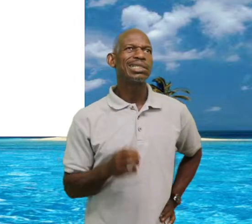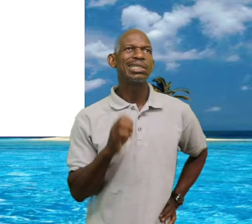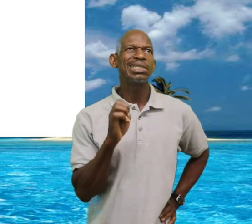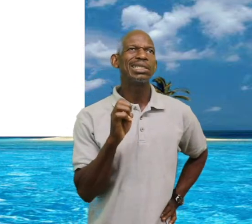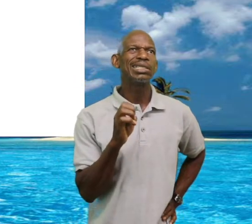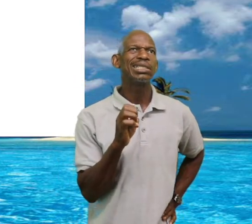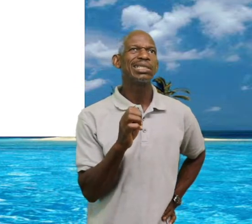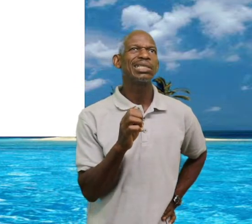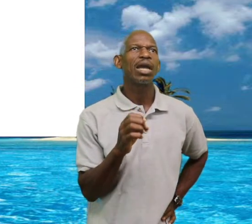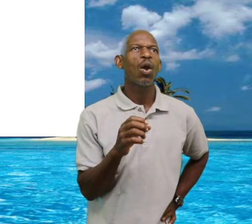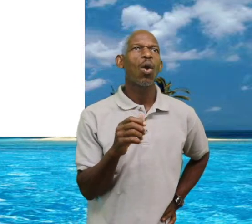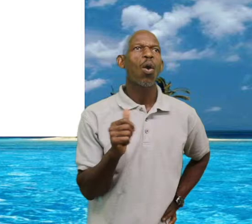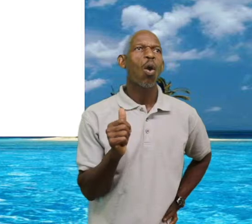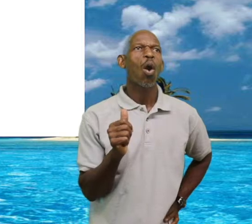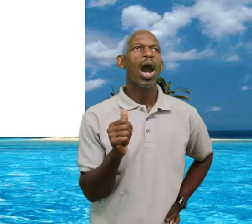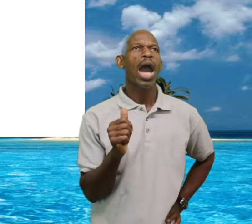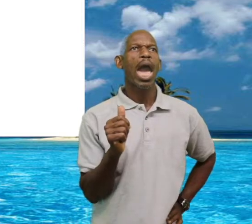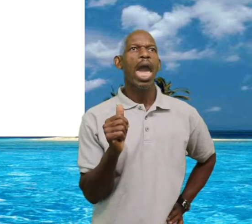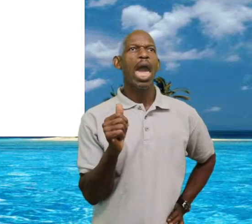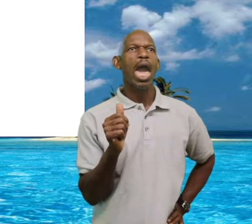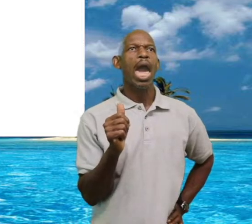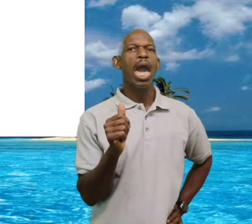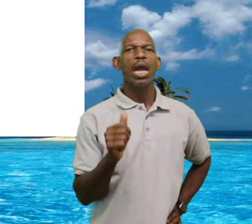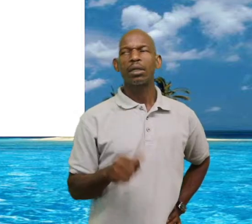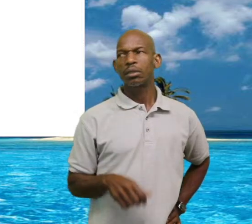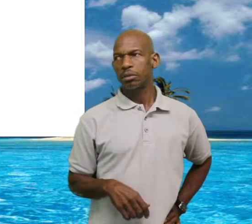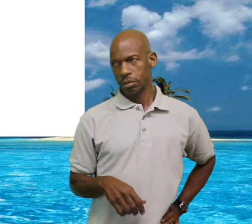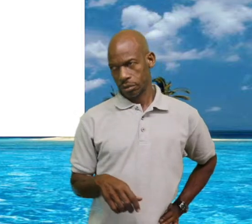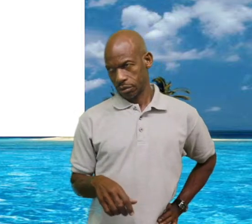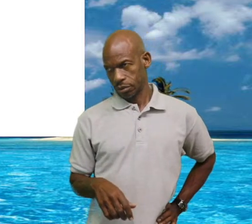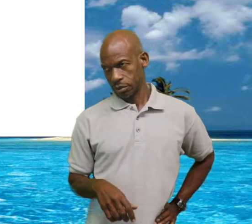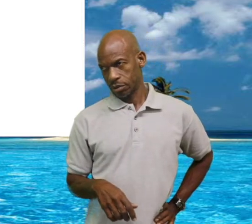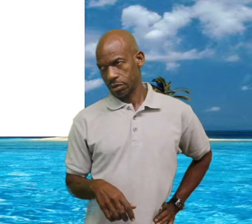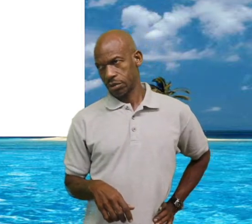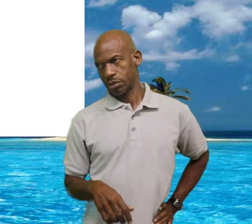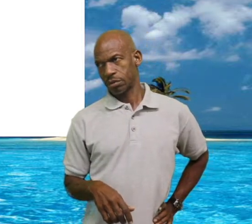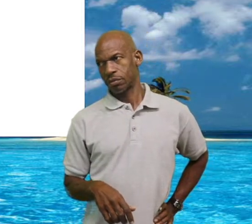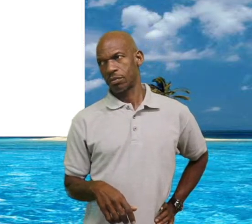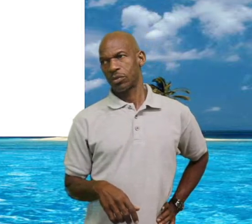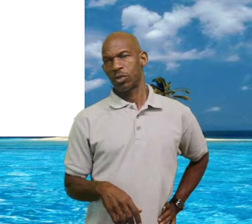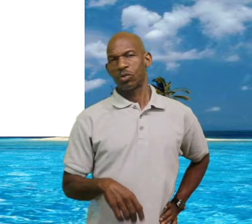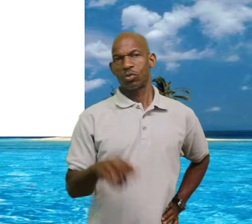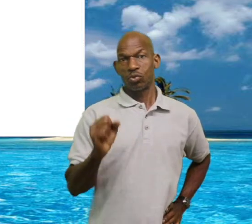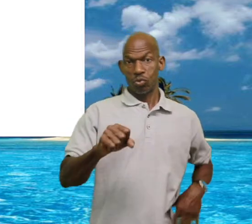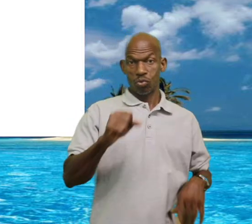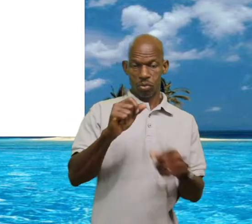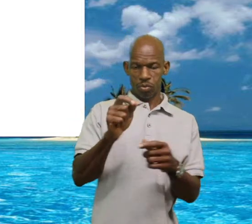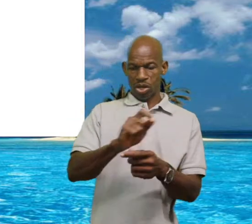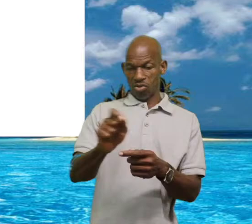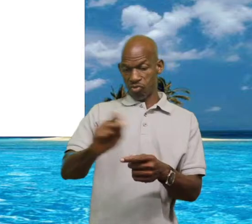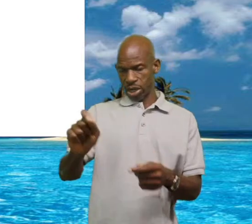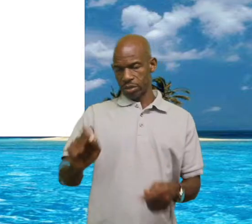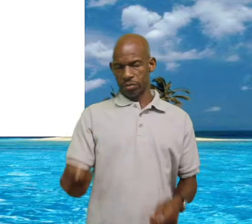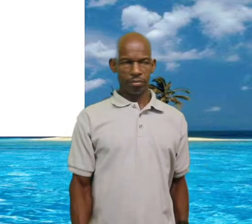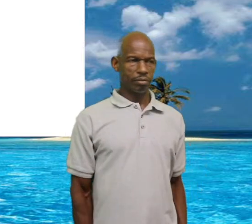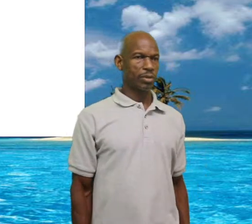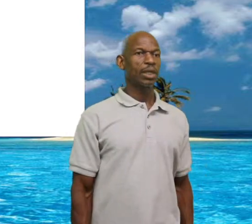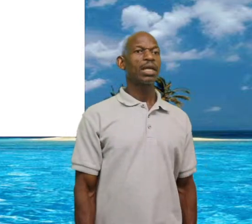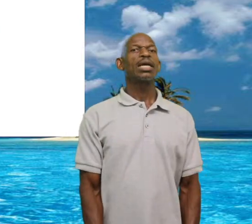are writing it, and this word, you will say an, air. And you will